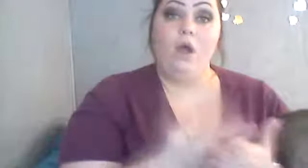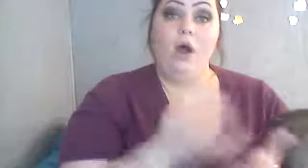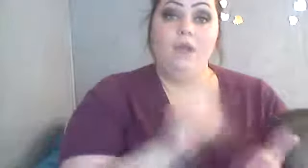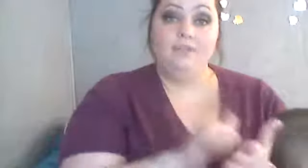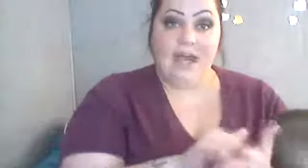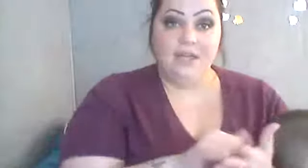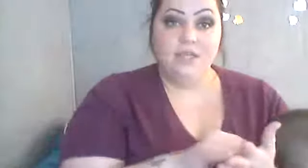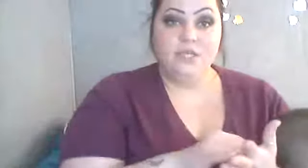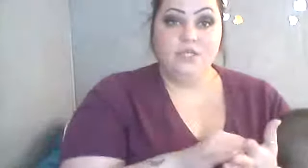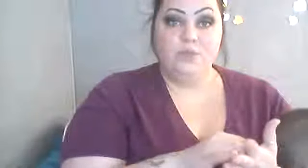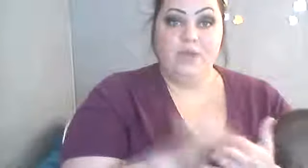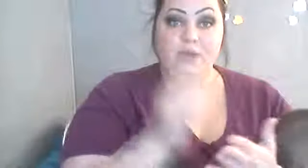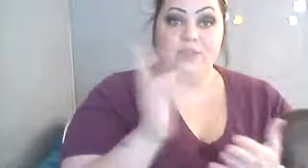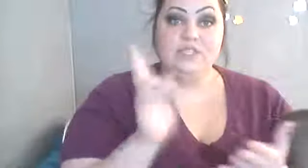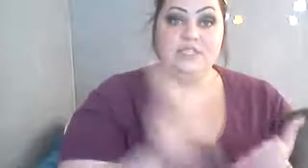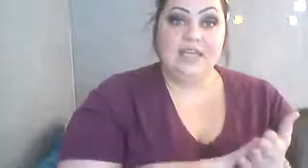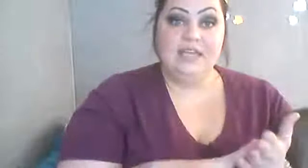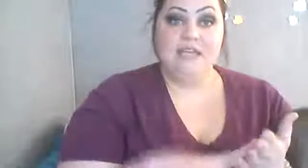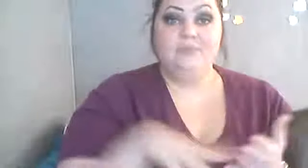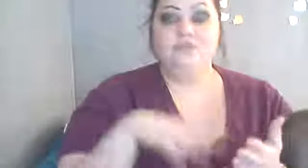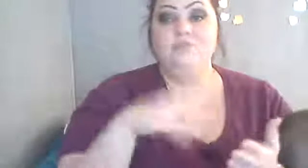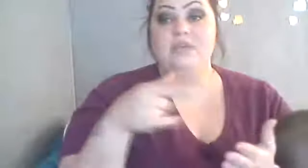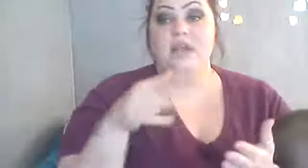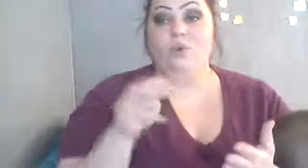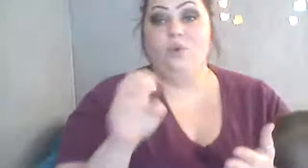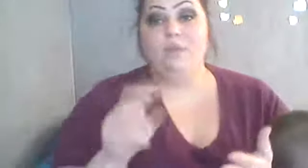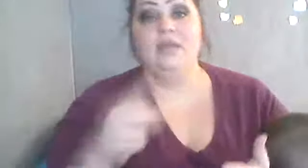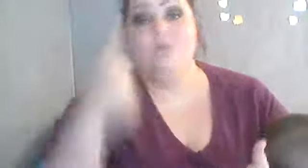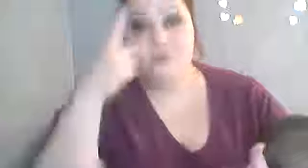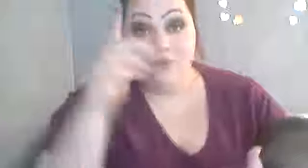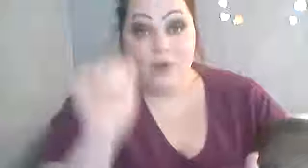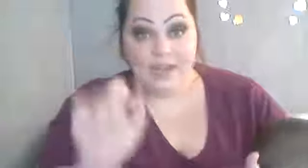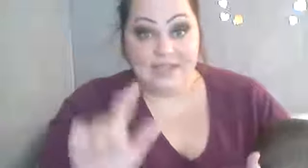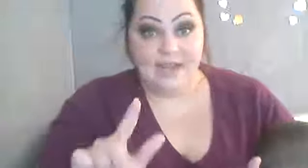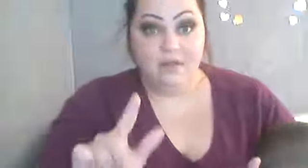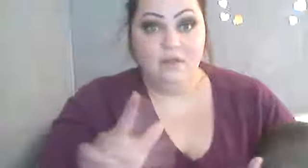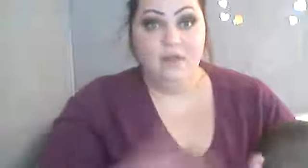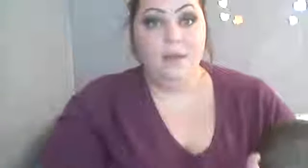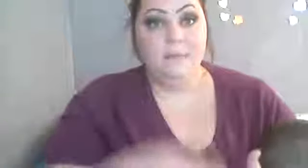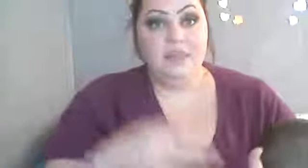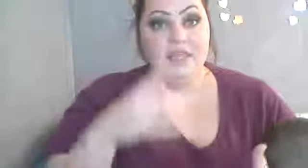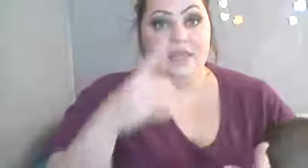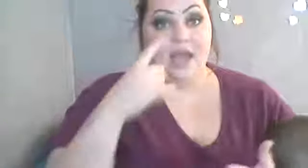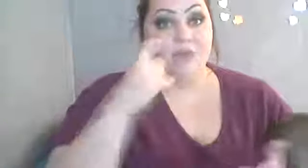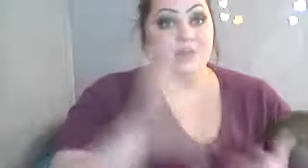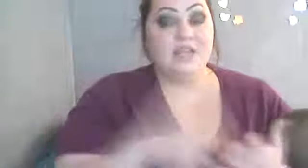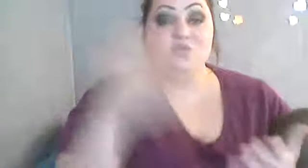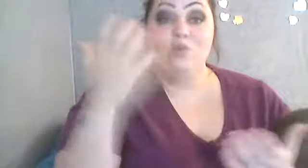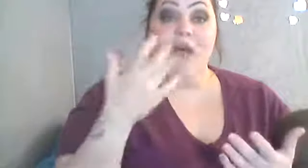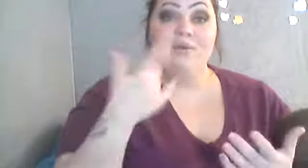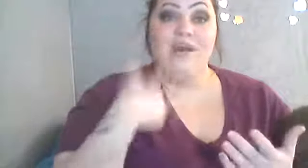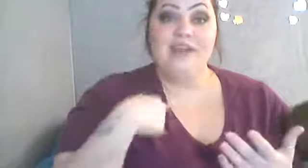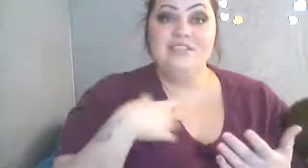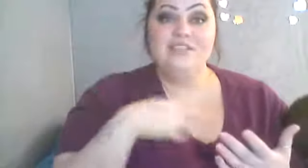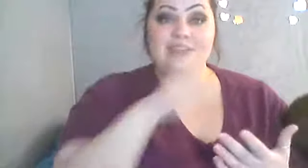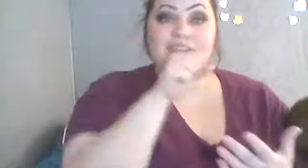all of that. So when I originally signed up to be at Gorman, it was for ASL. But then I realized, wow, I